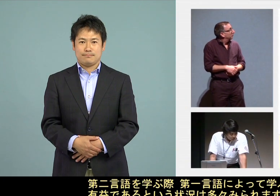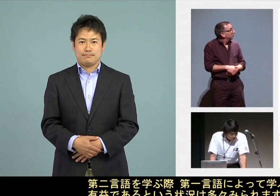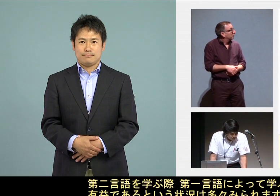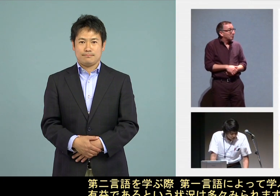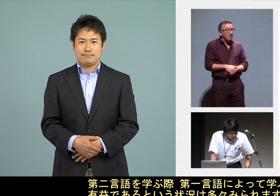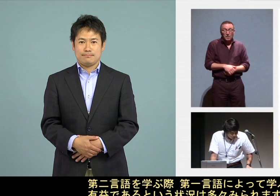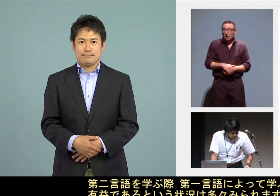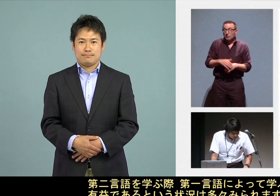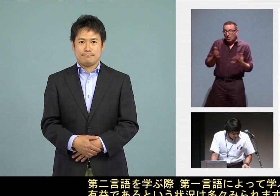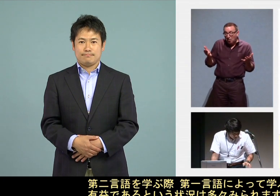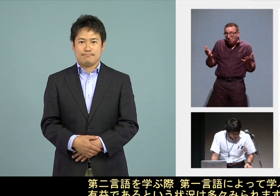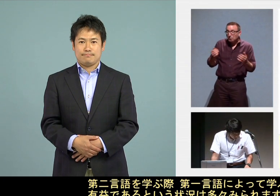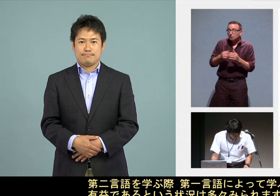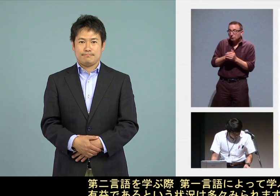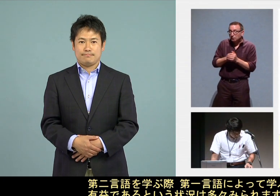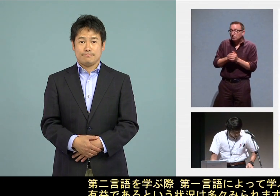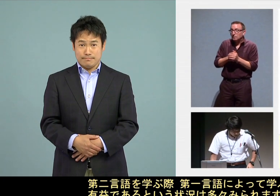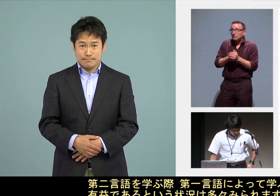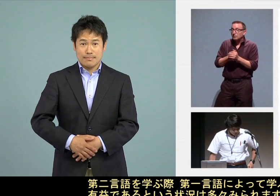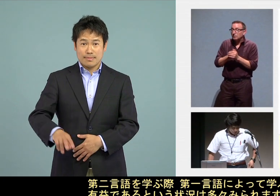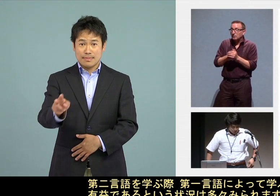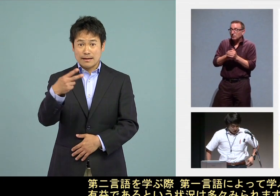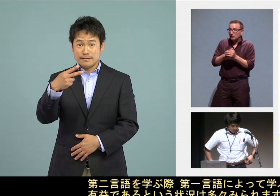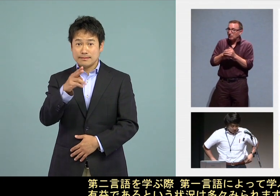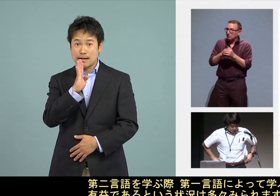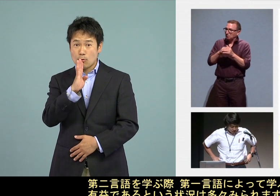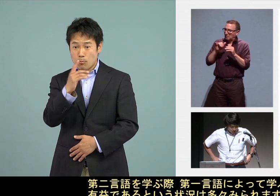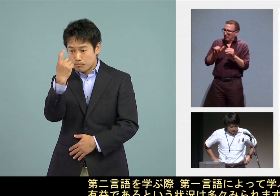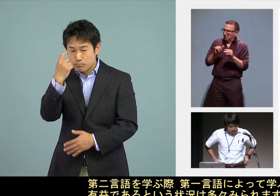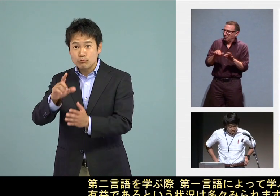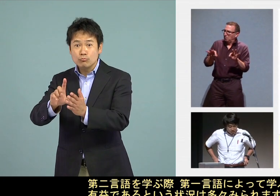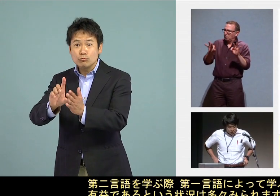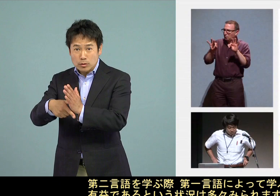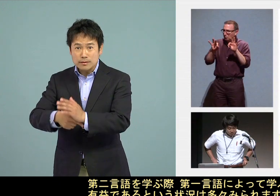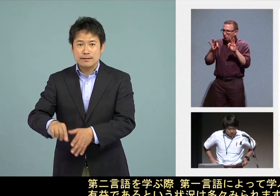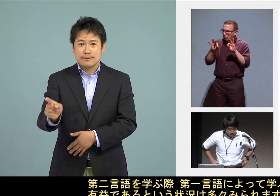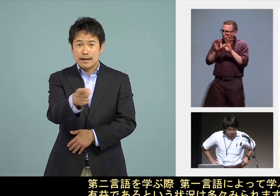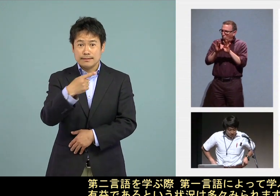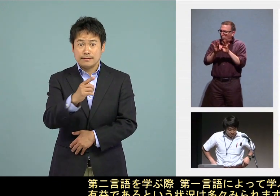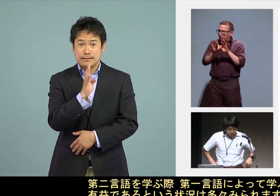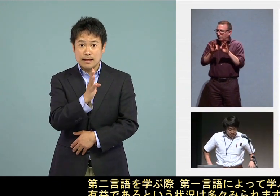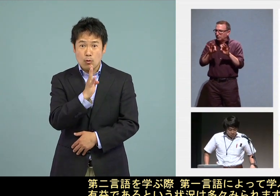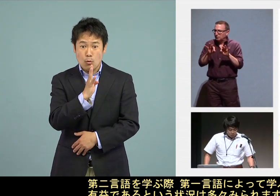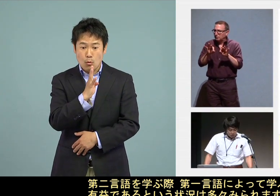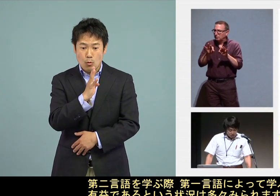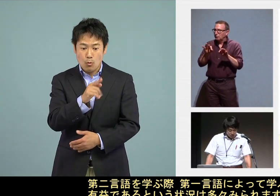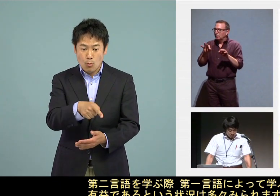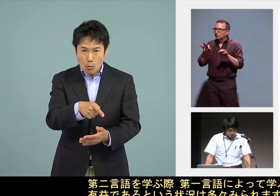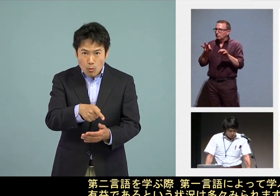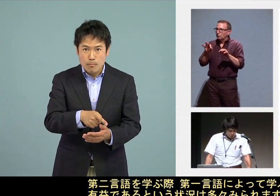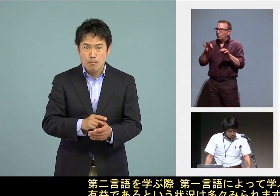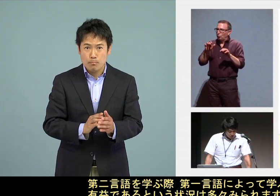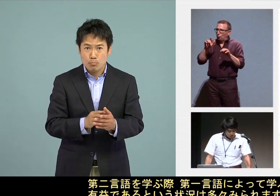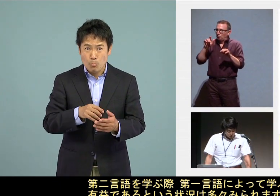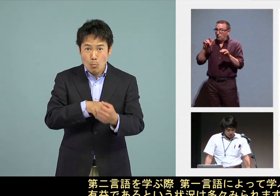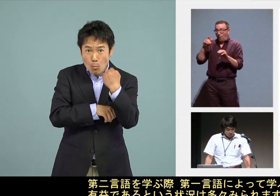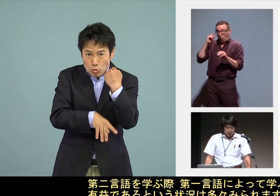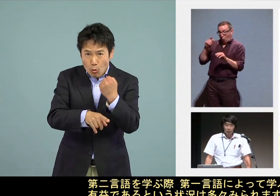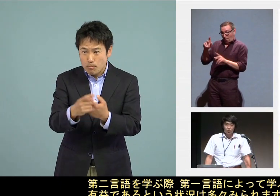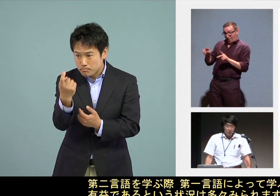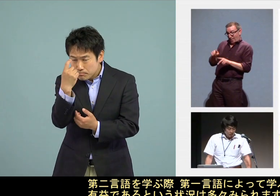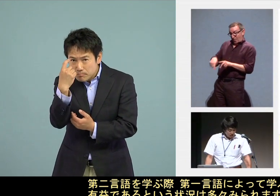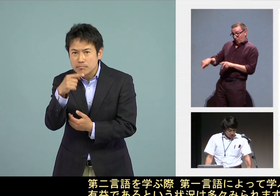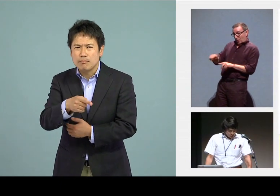It is often important and helpful at a certain stage to learn second language through one's